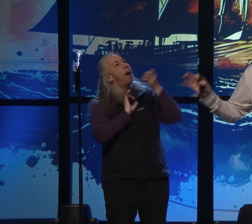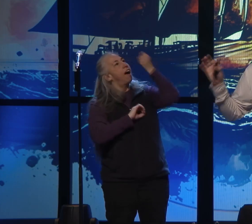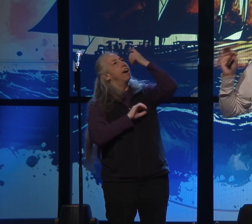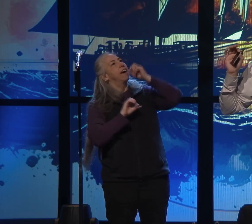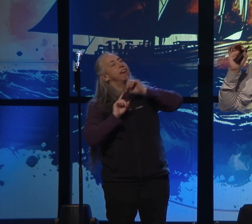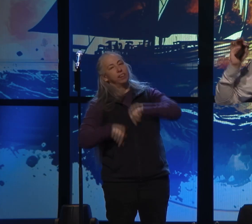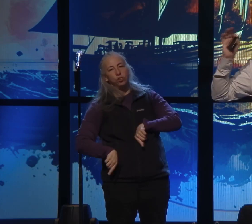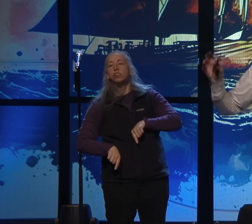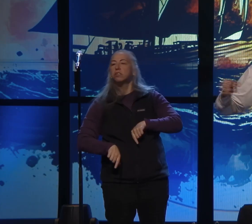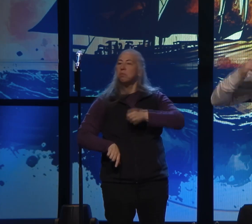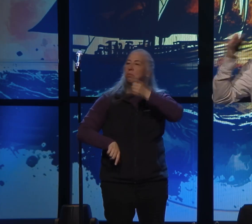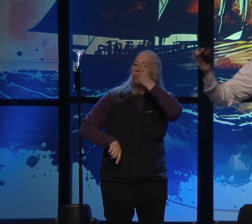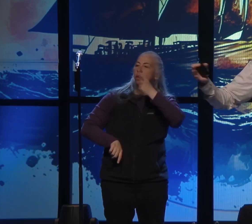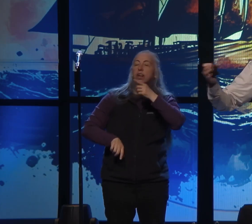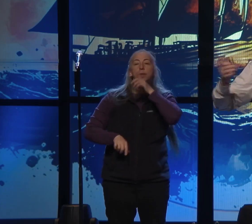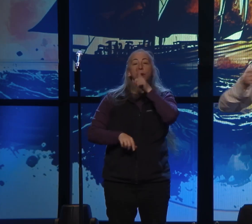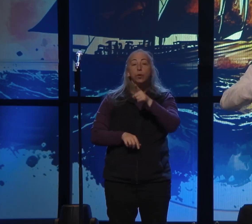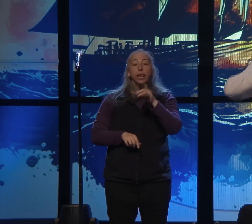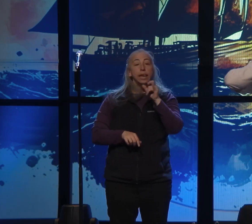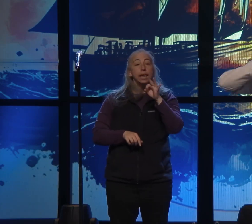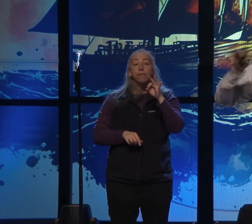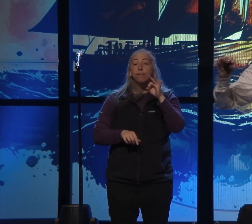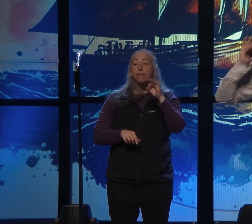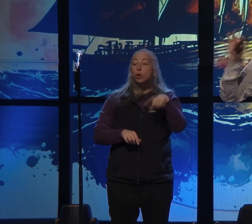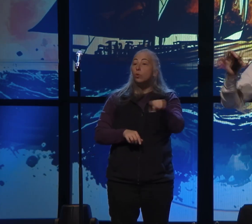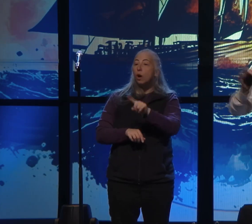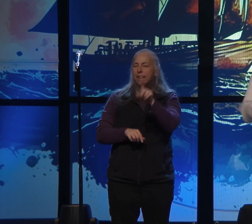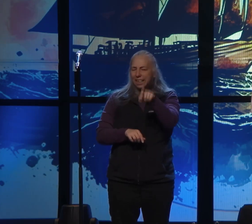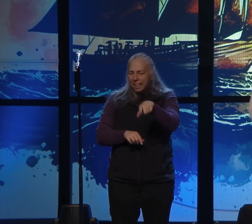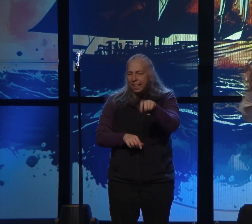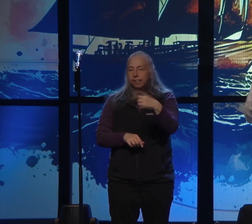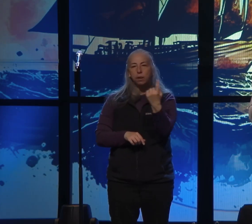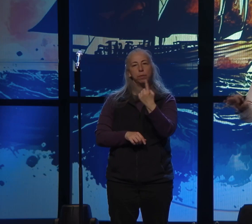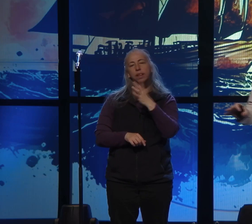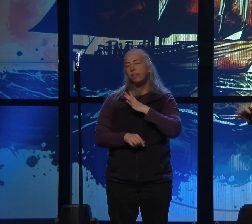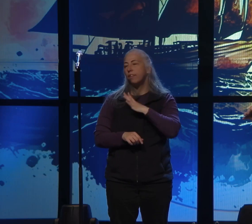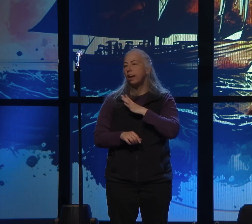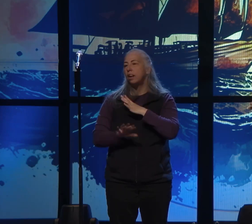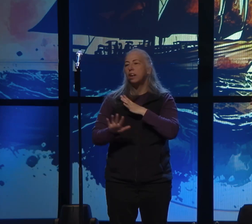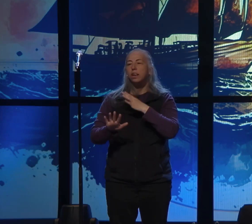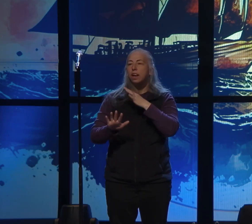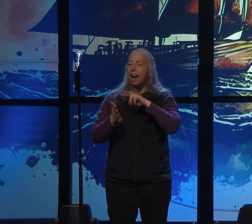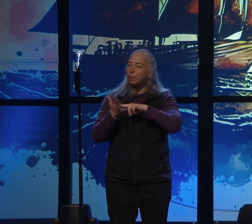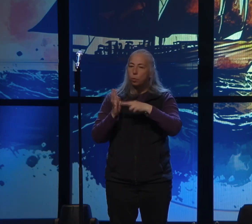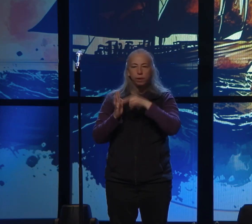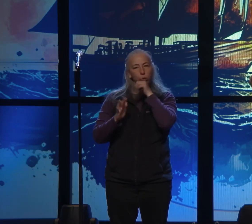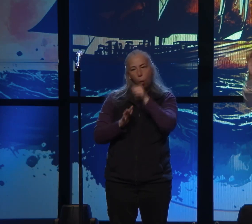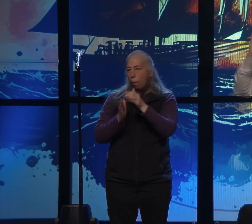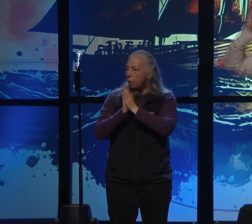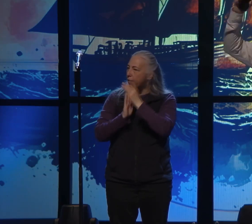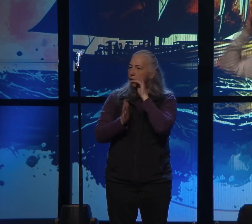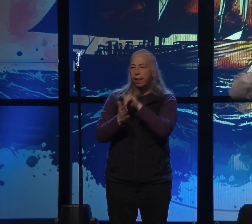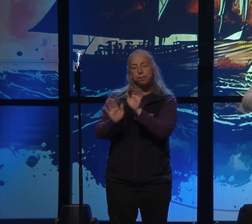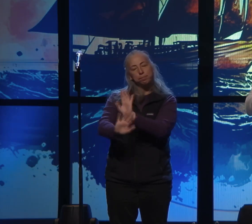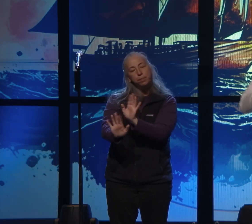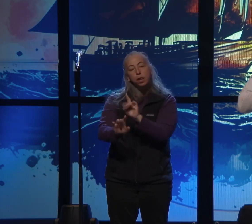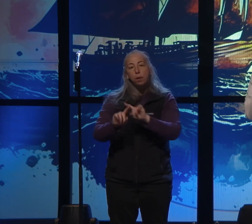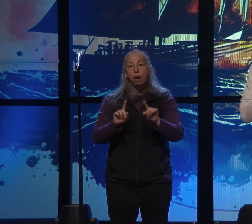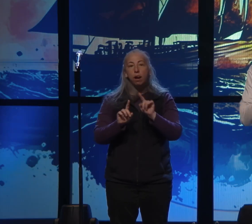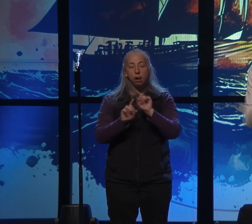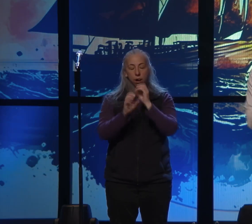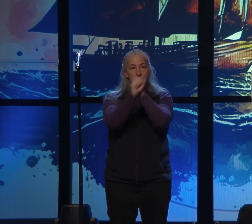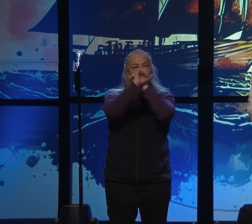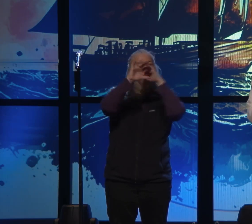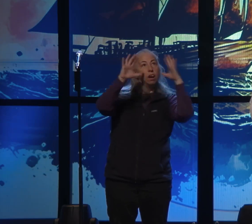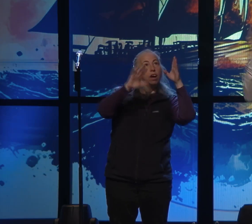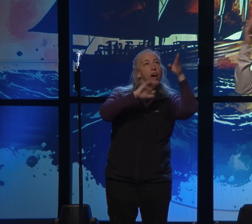anything wrong with praying for needs. I go for it. That's not what I'm saying. But this view of God as the